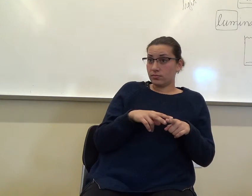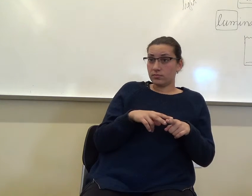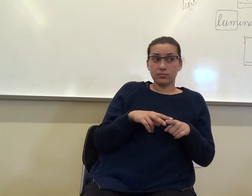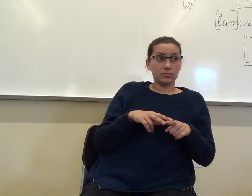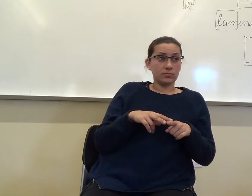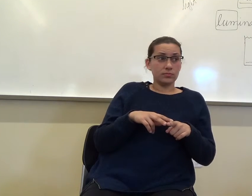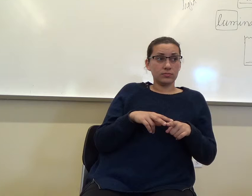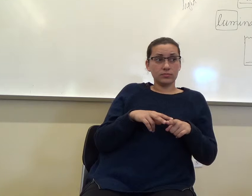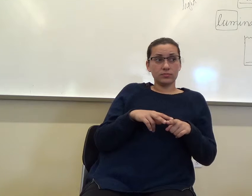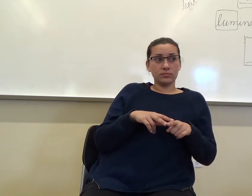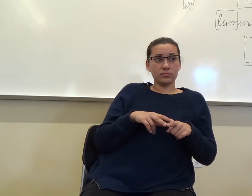Okay,